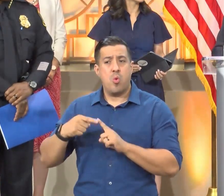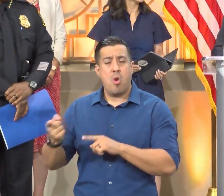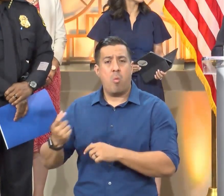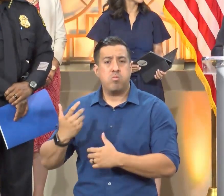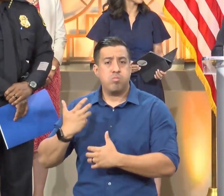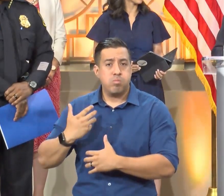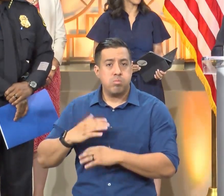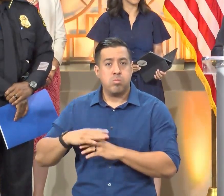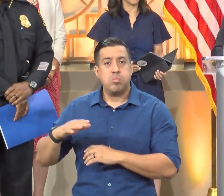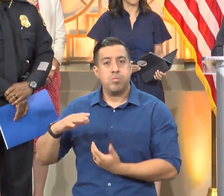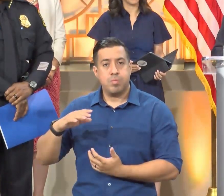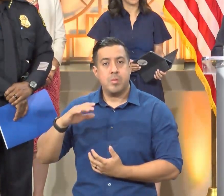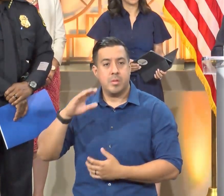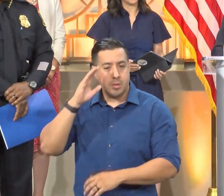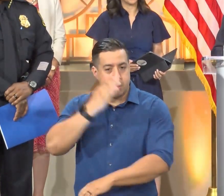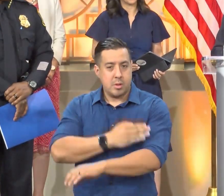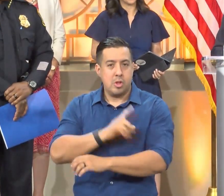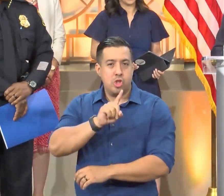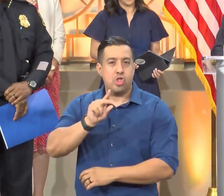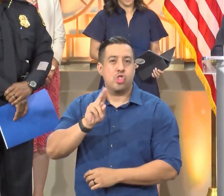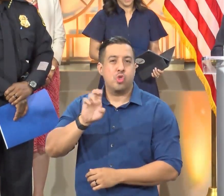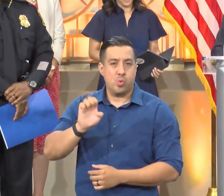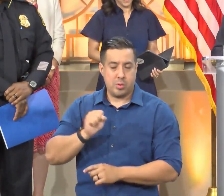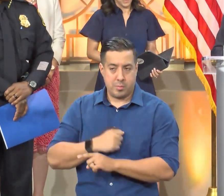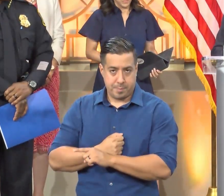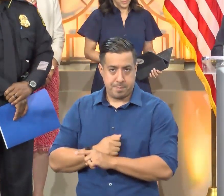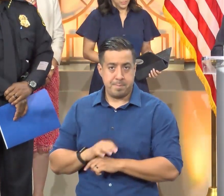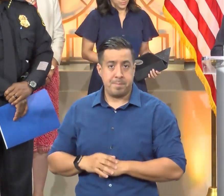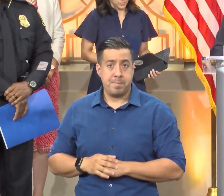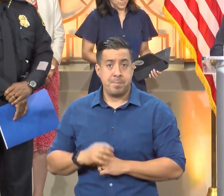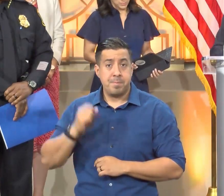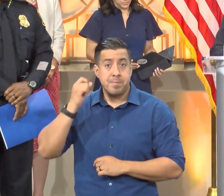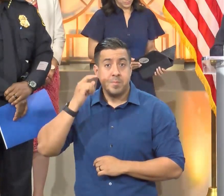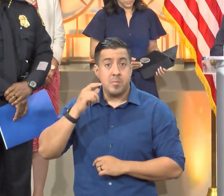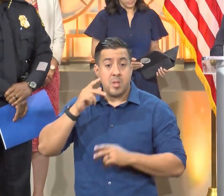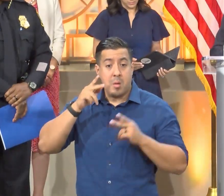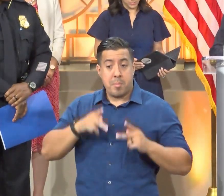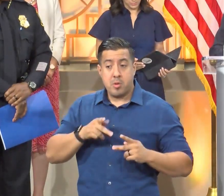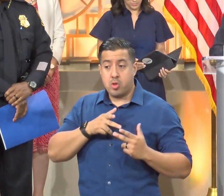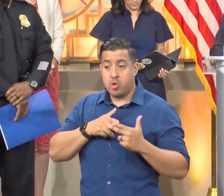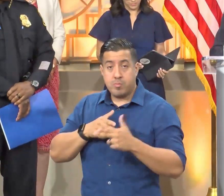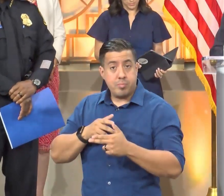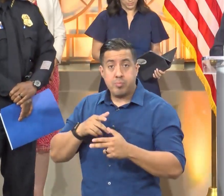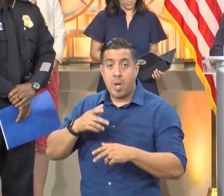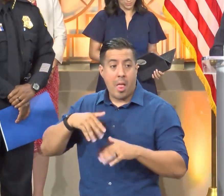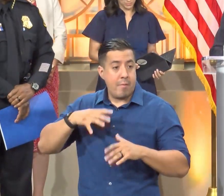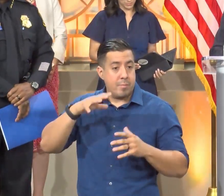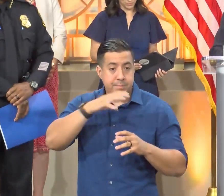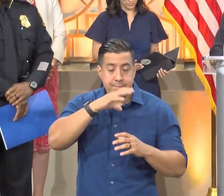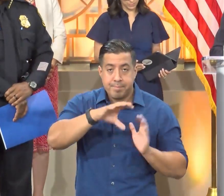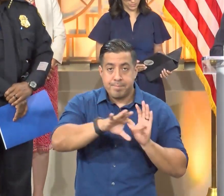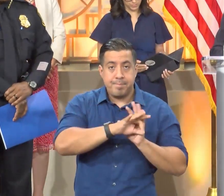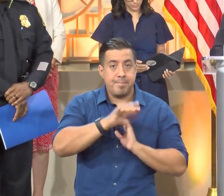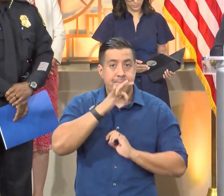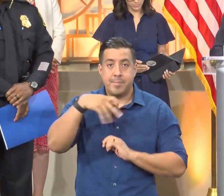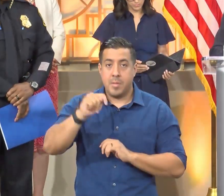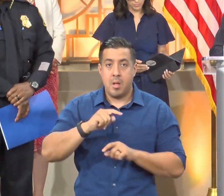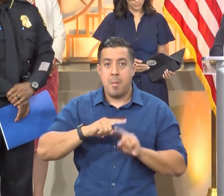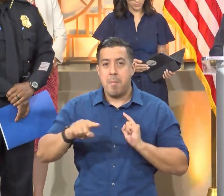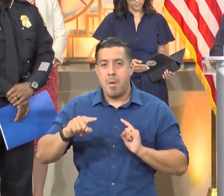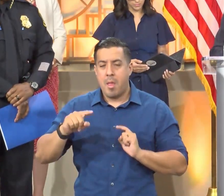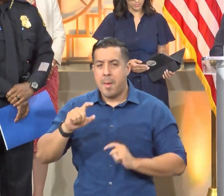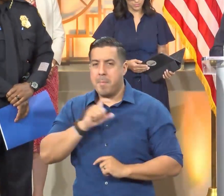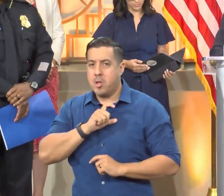son, Zeus. The shooter is not yet in custody, but police have a pretty